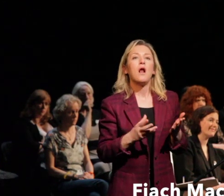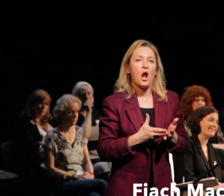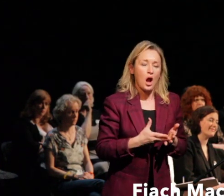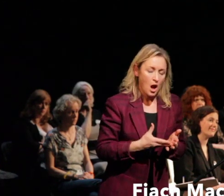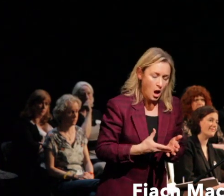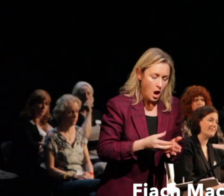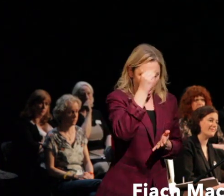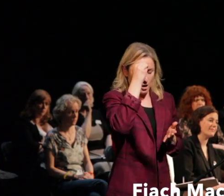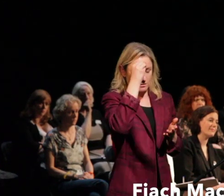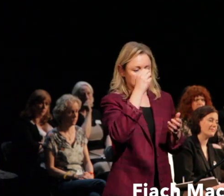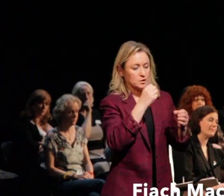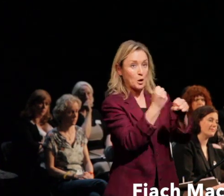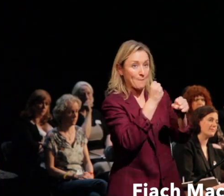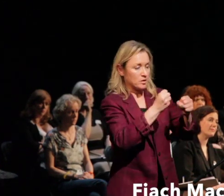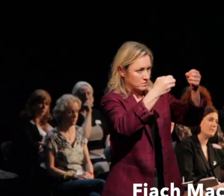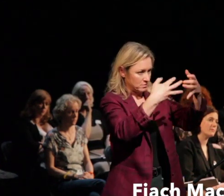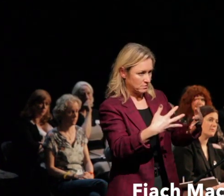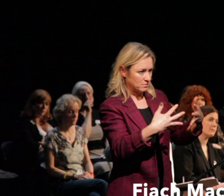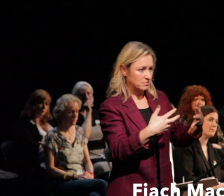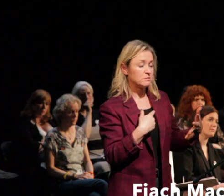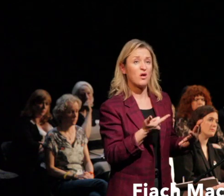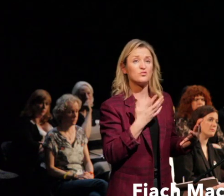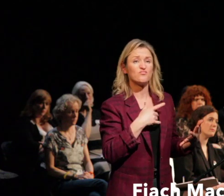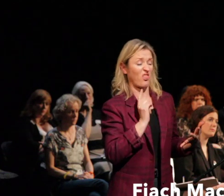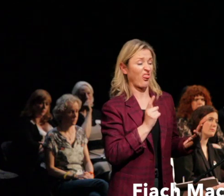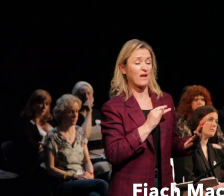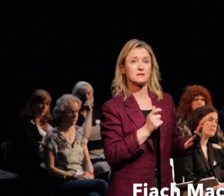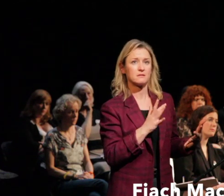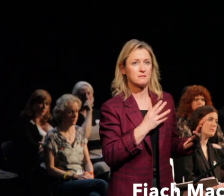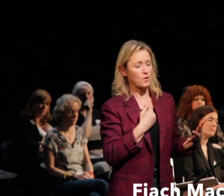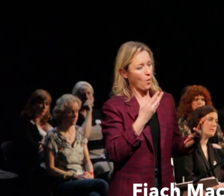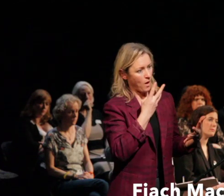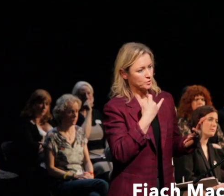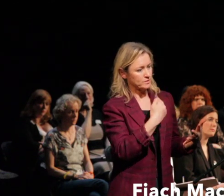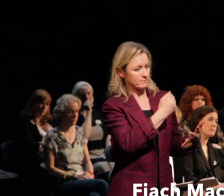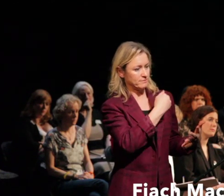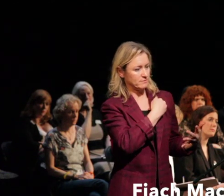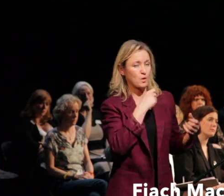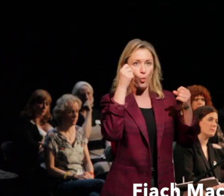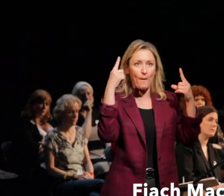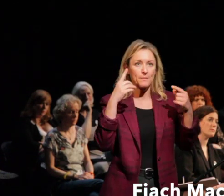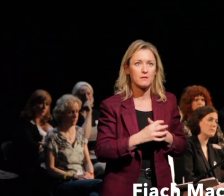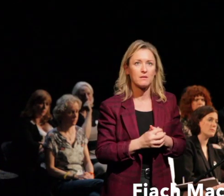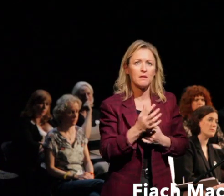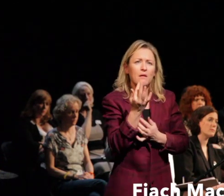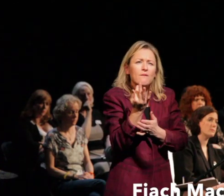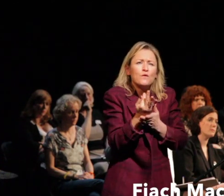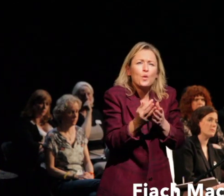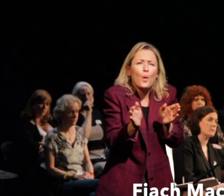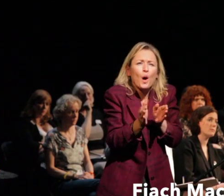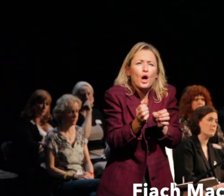a provocation, not accept them as fact. Fewer women enter the playwriting industry than men.